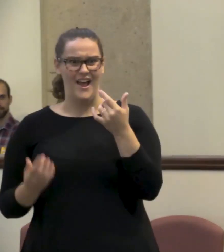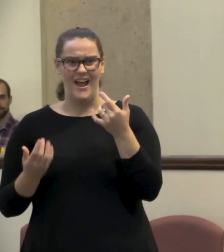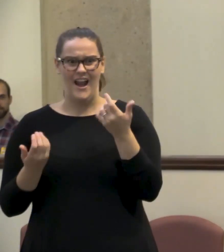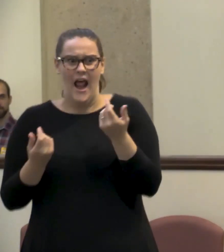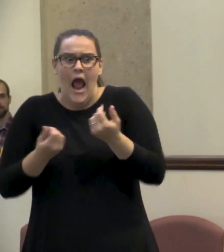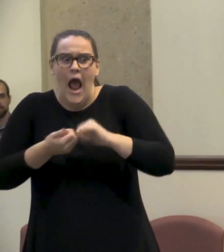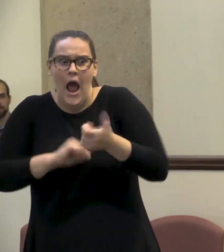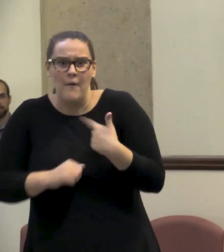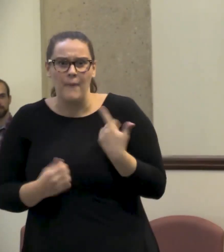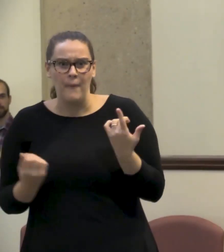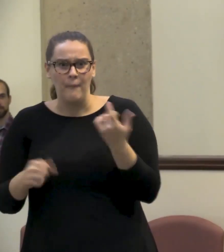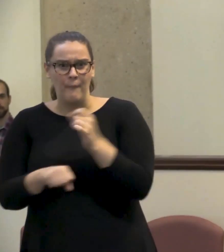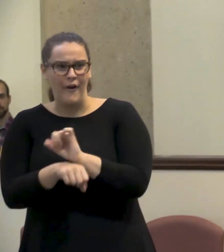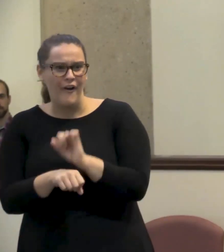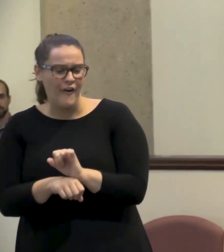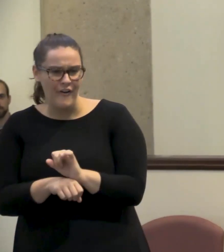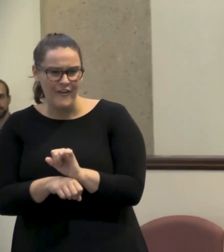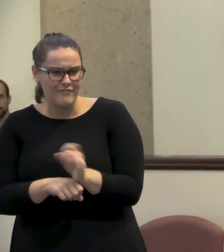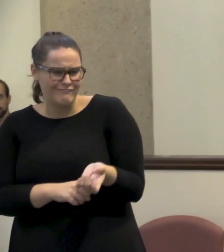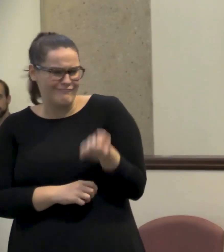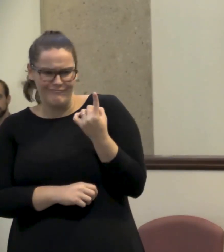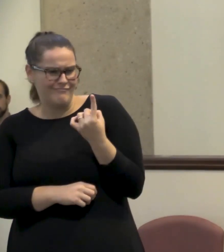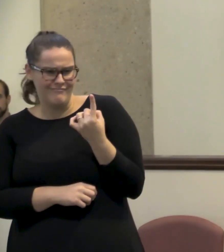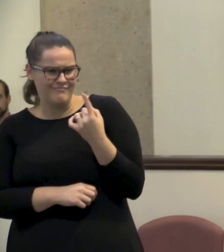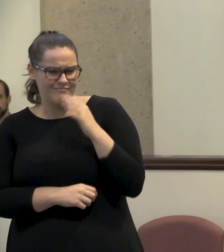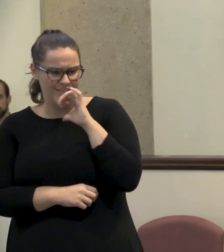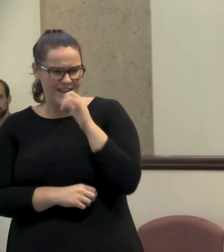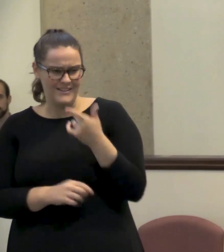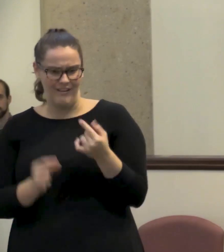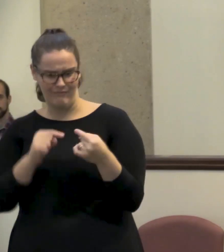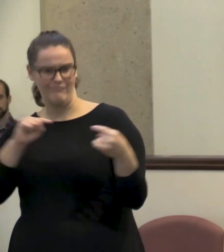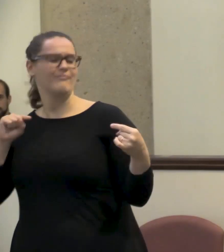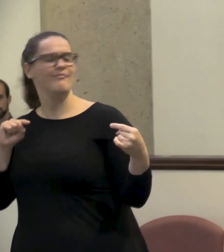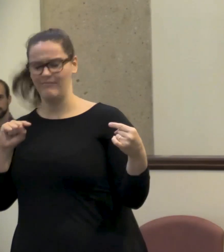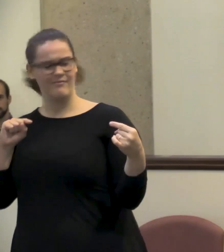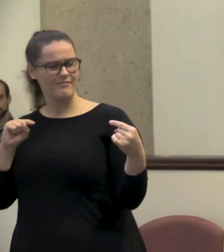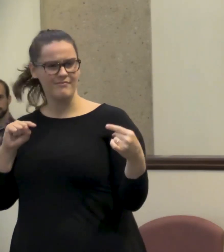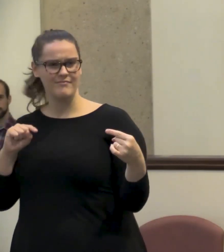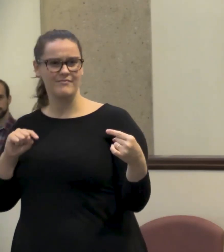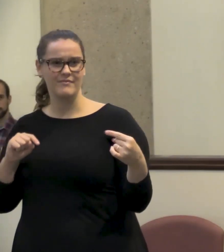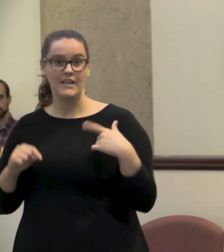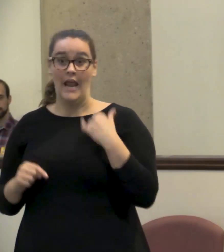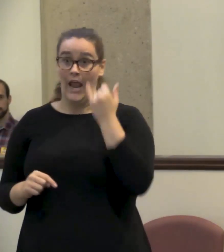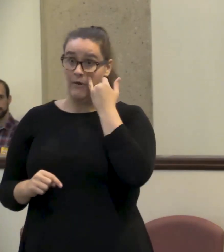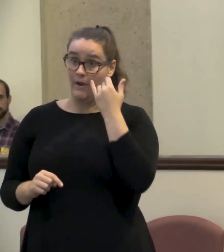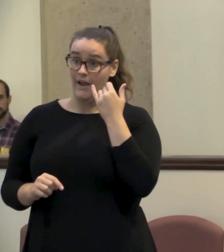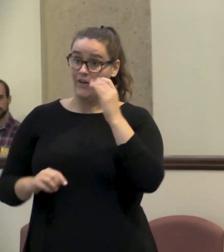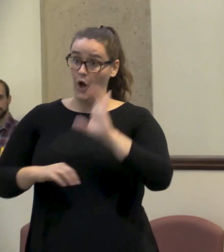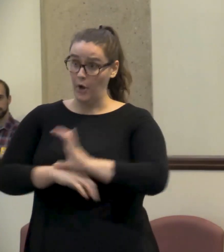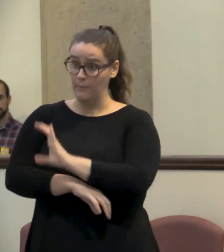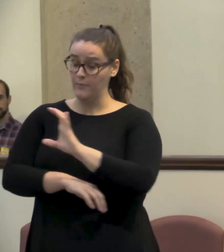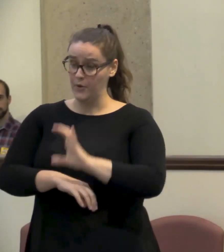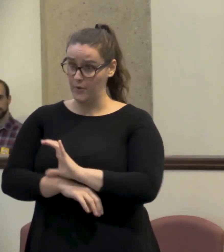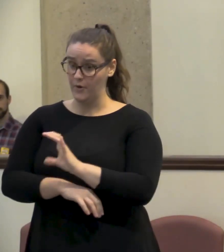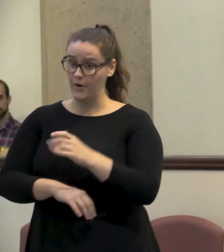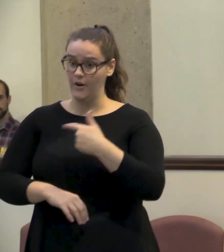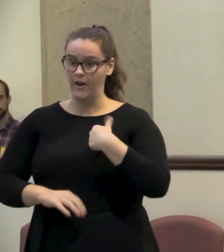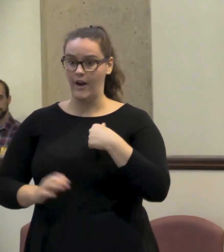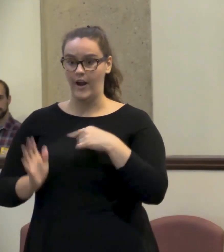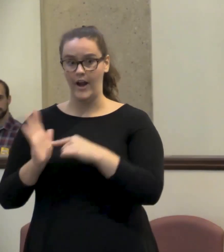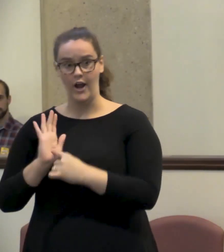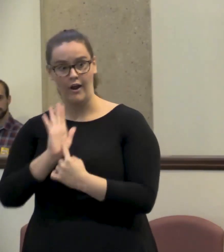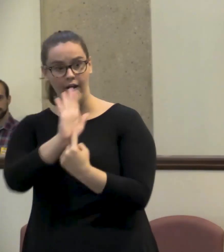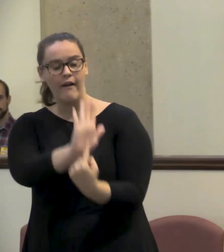you know? It's not rival partisan teams. And so we've got a computer there and I go and I take him to all of